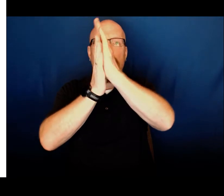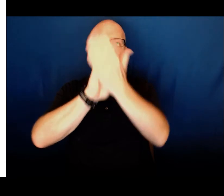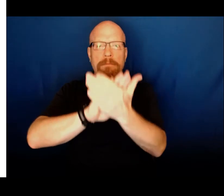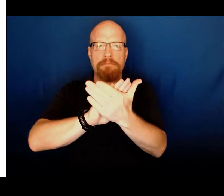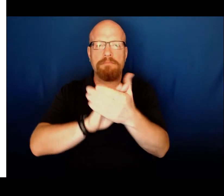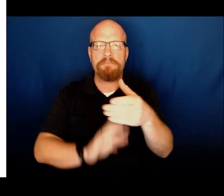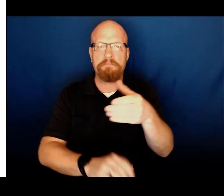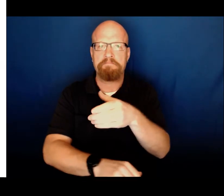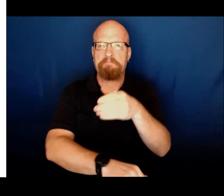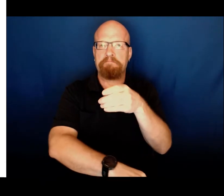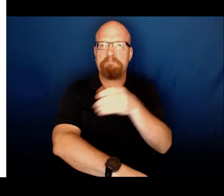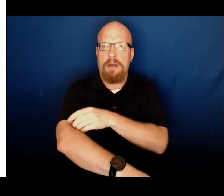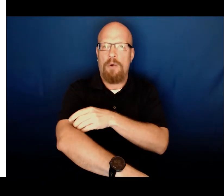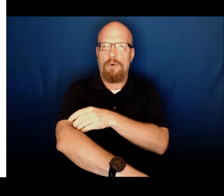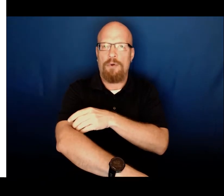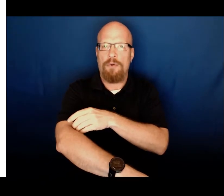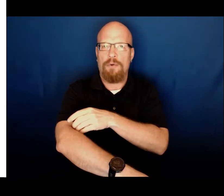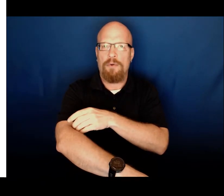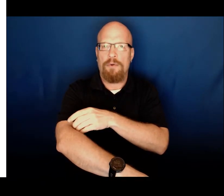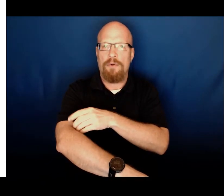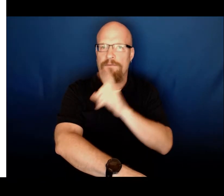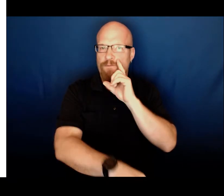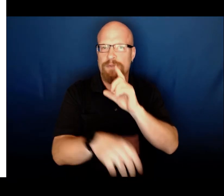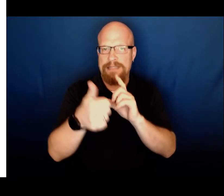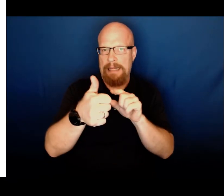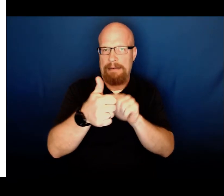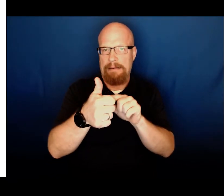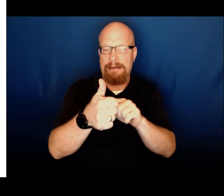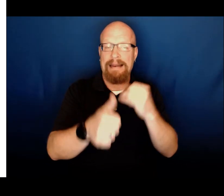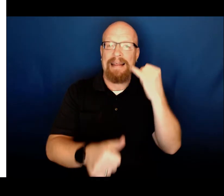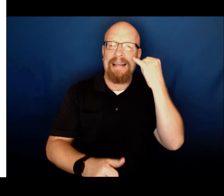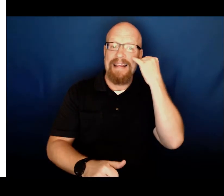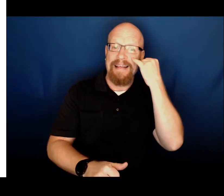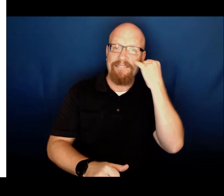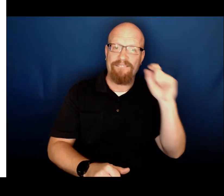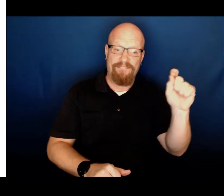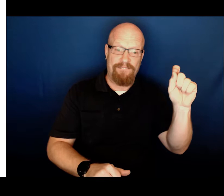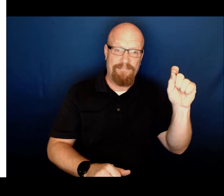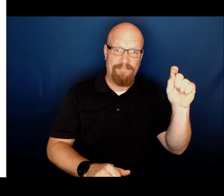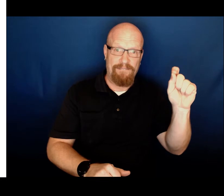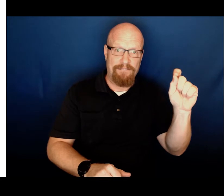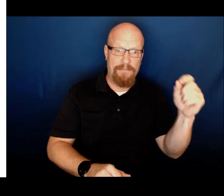And that becomes the exponent for 10.